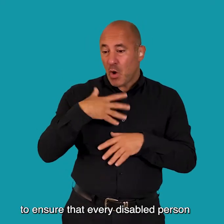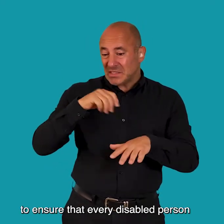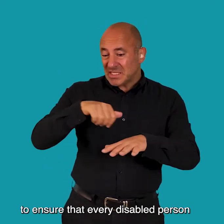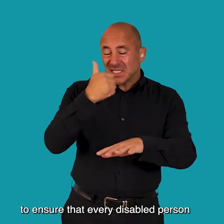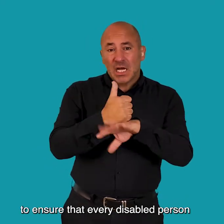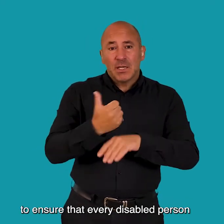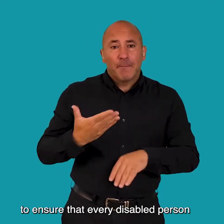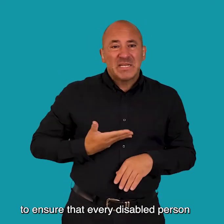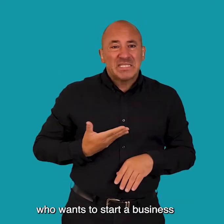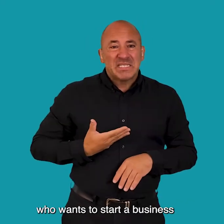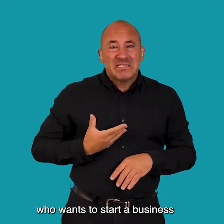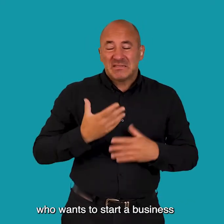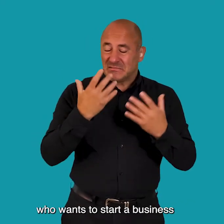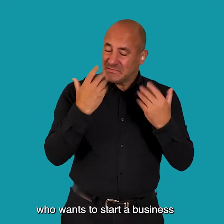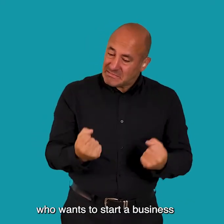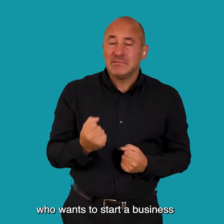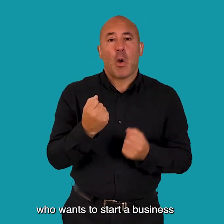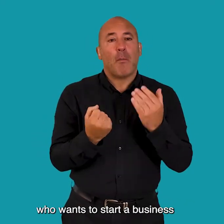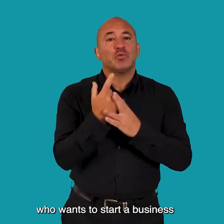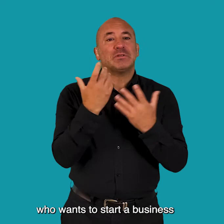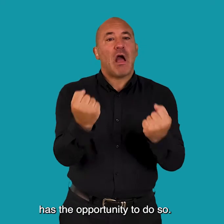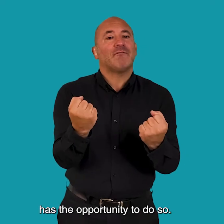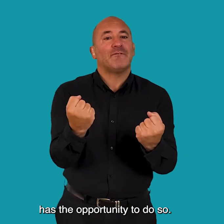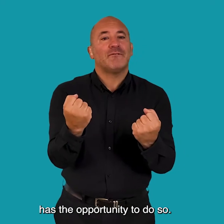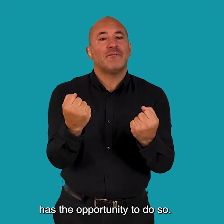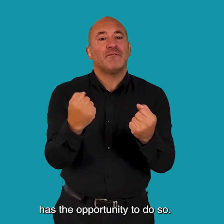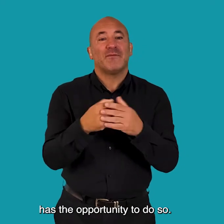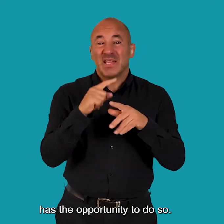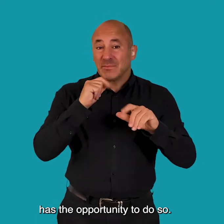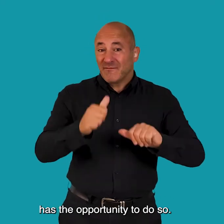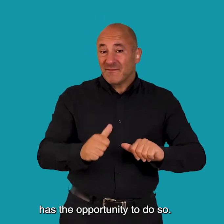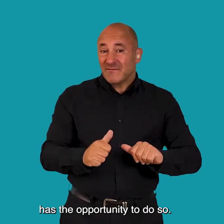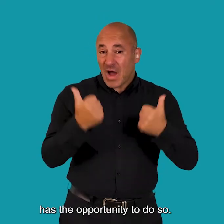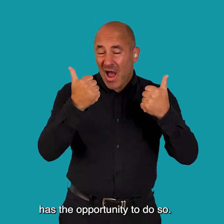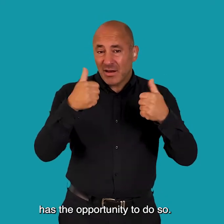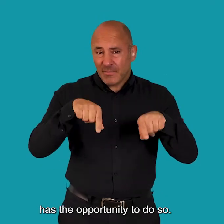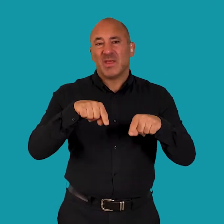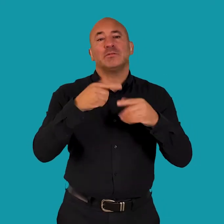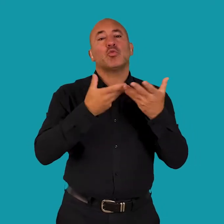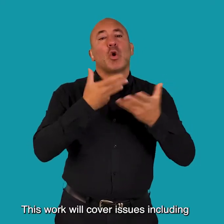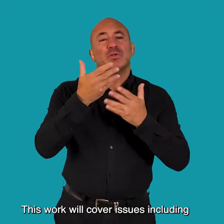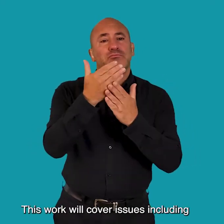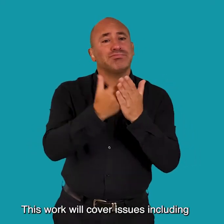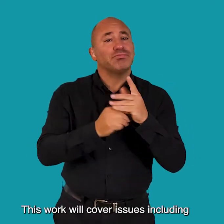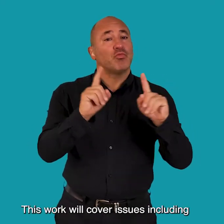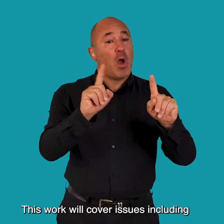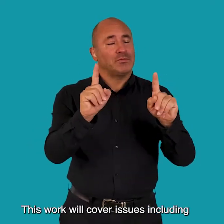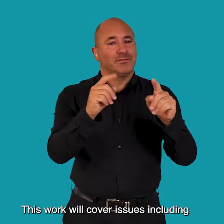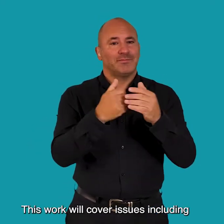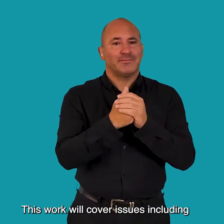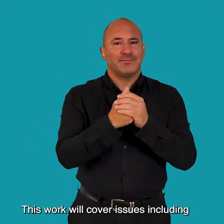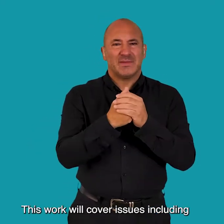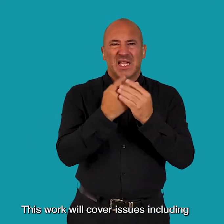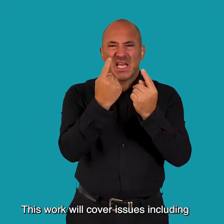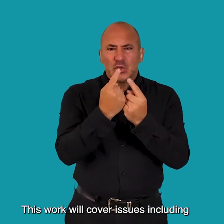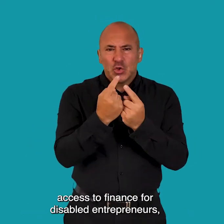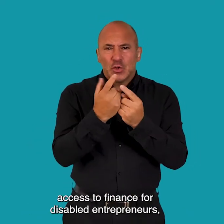disabled person who wants to start a business has the opportunity to do so. This work will cover issues including access